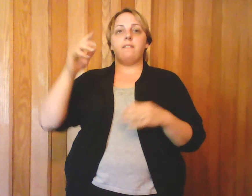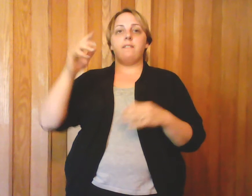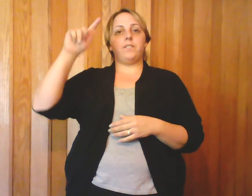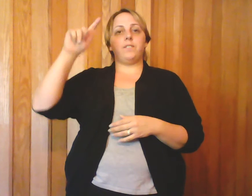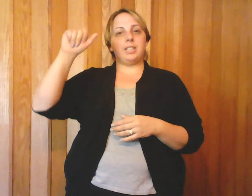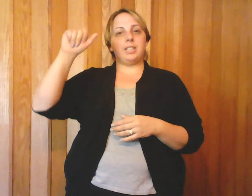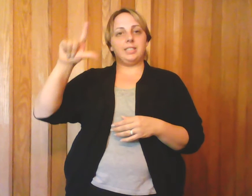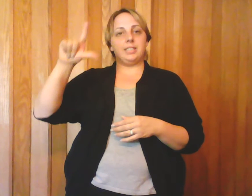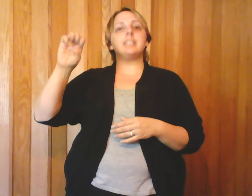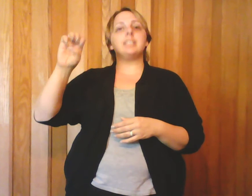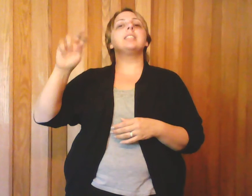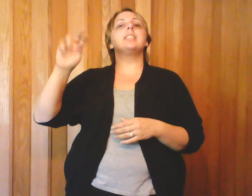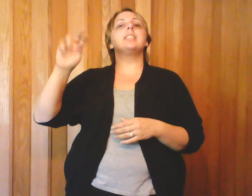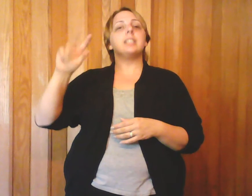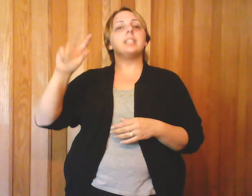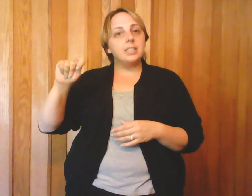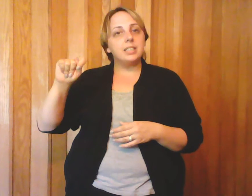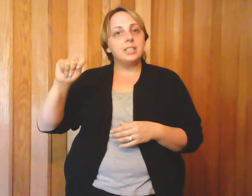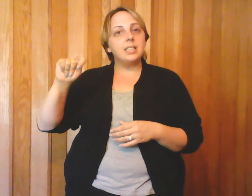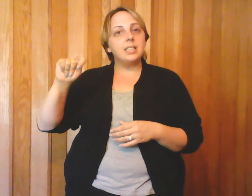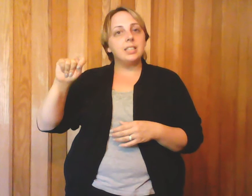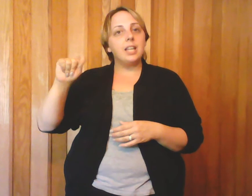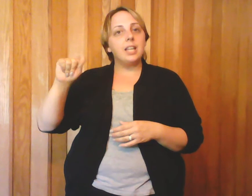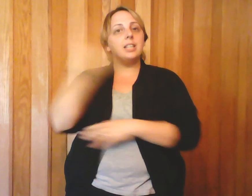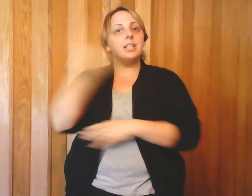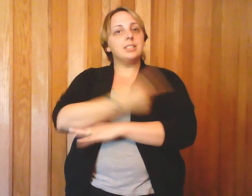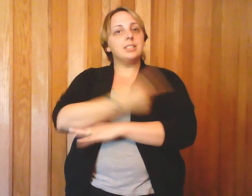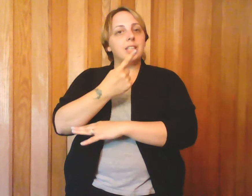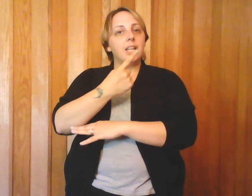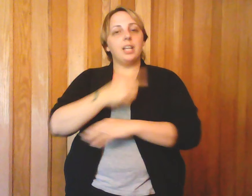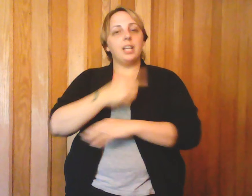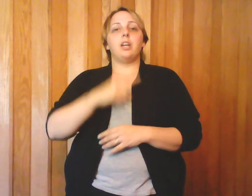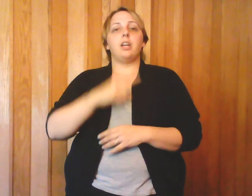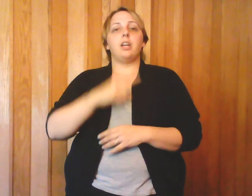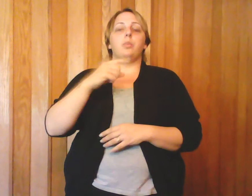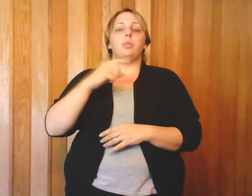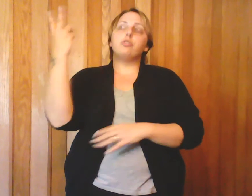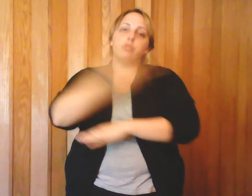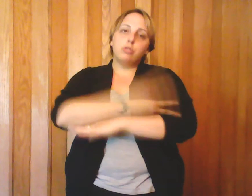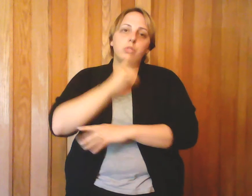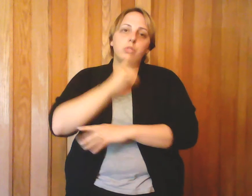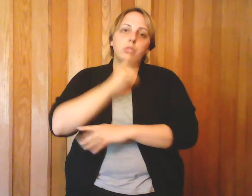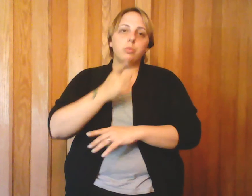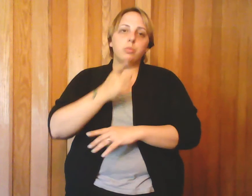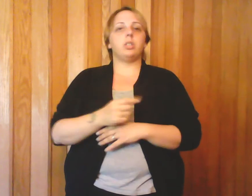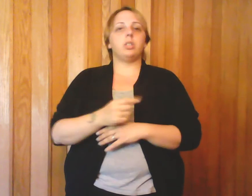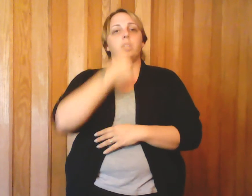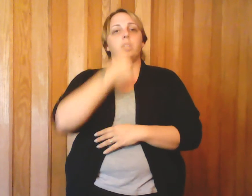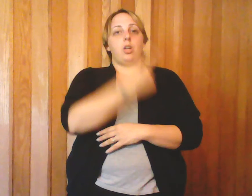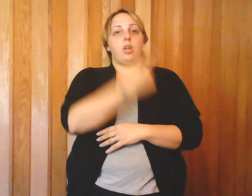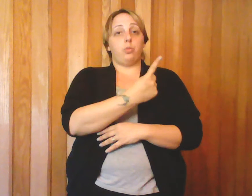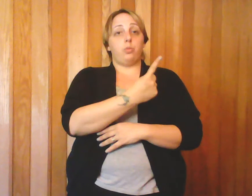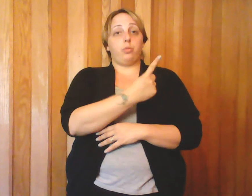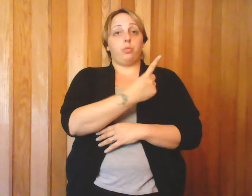pictures is pretty hilarious. So that's, and how many people can actually say that they have a picture of their grandfather in